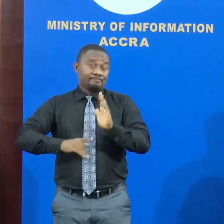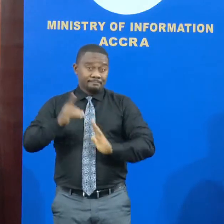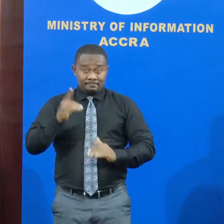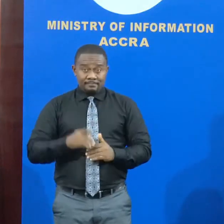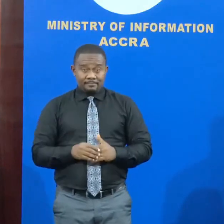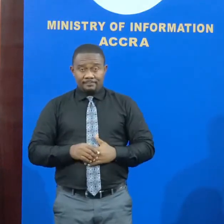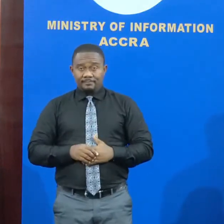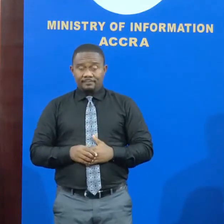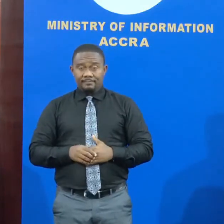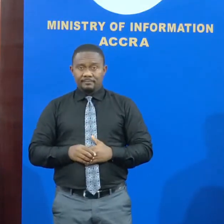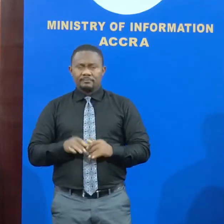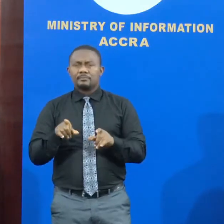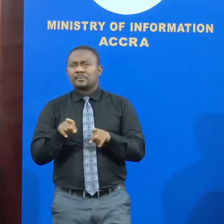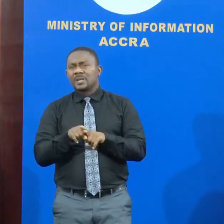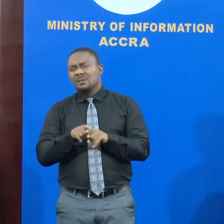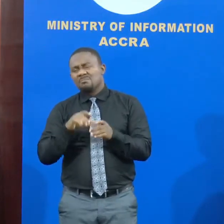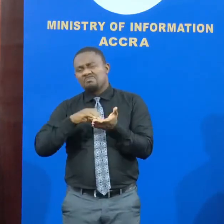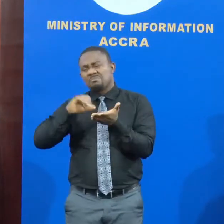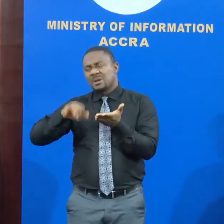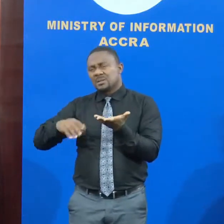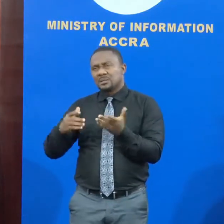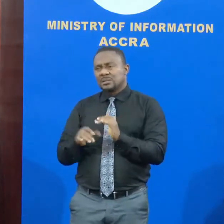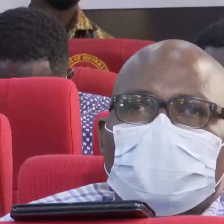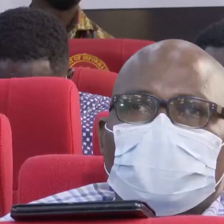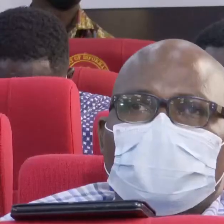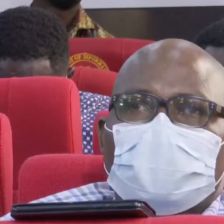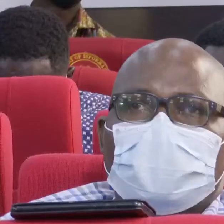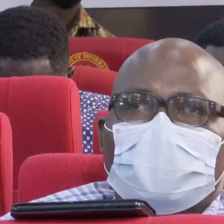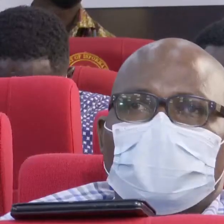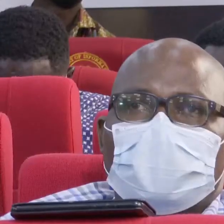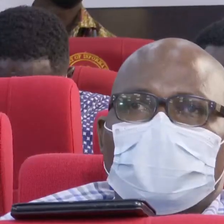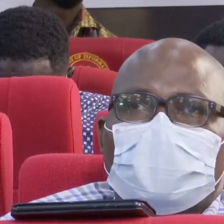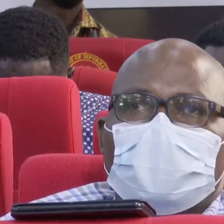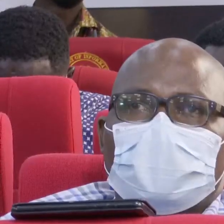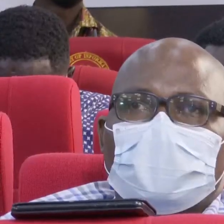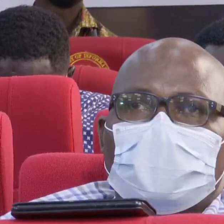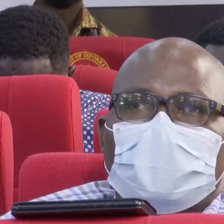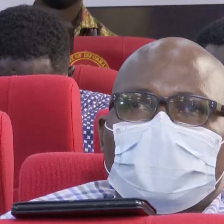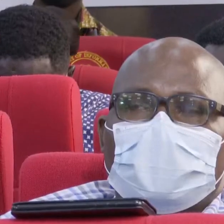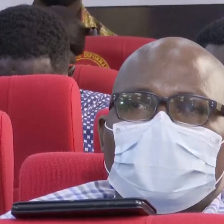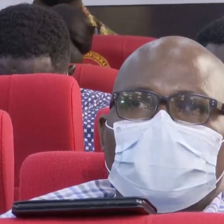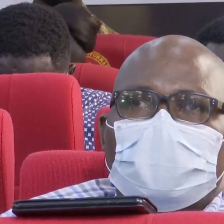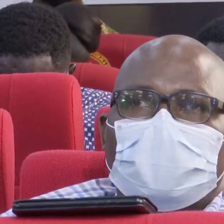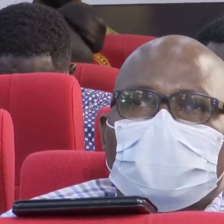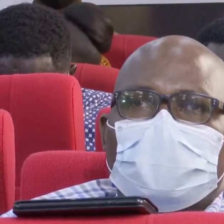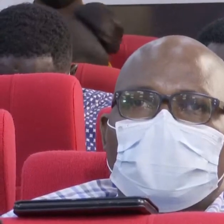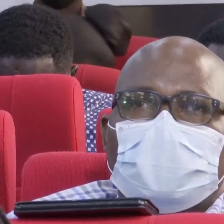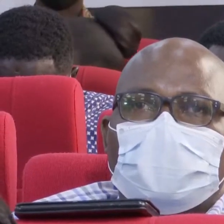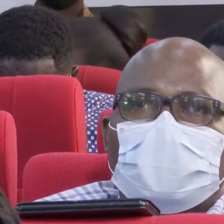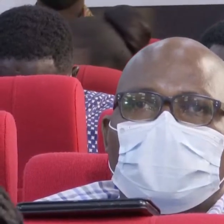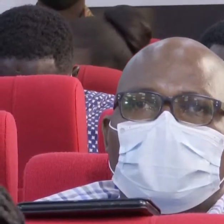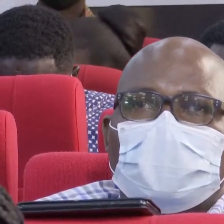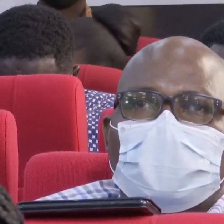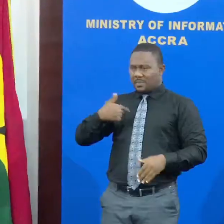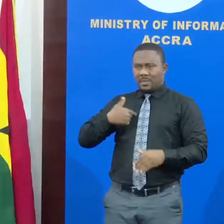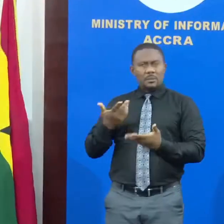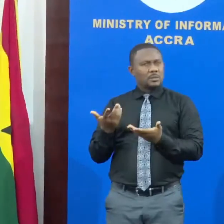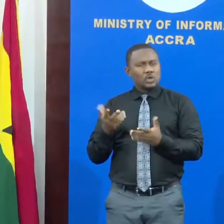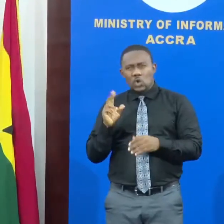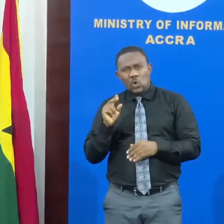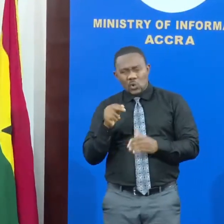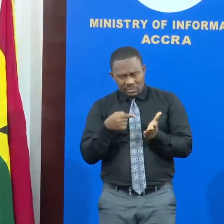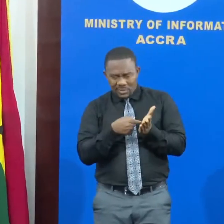the elimination of concerns of identity fraud due to high integrity of the National Identity Database. There's